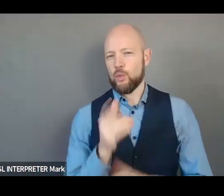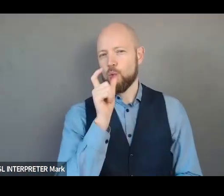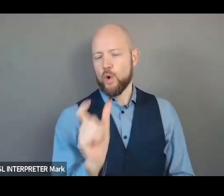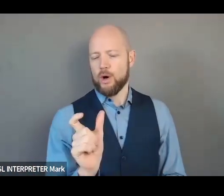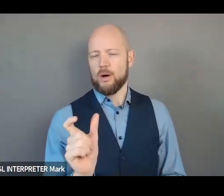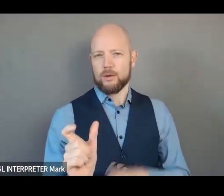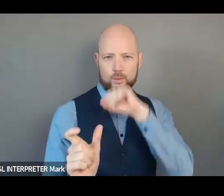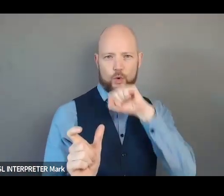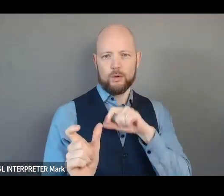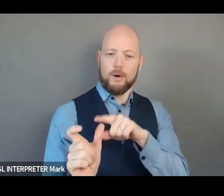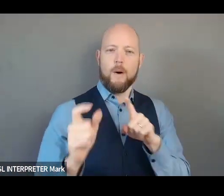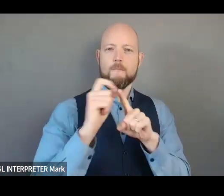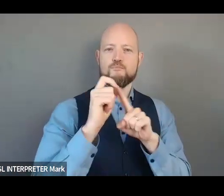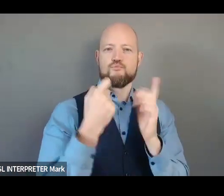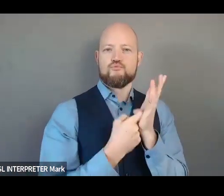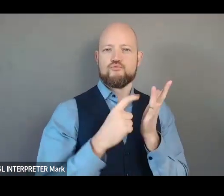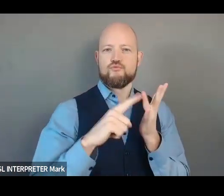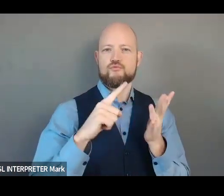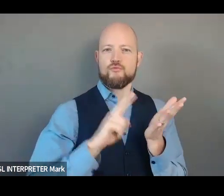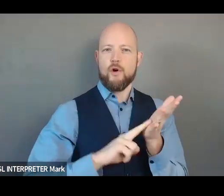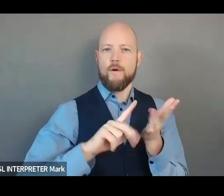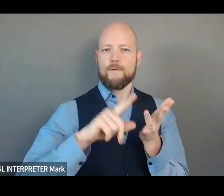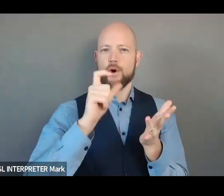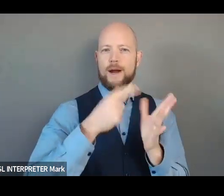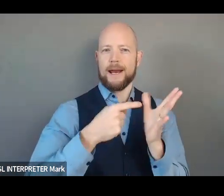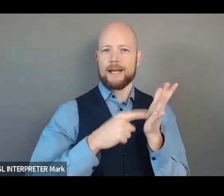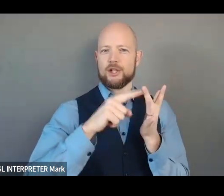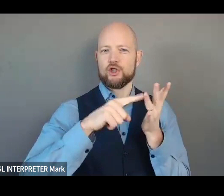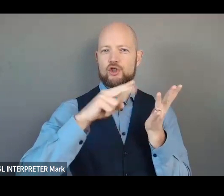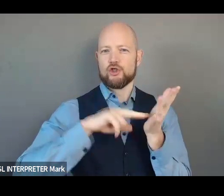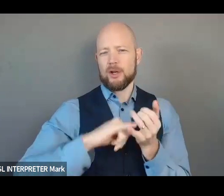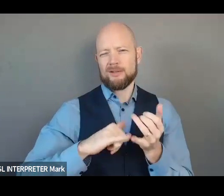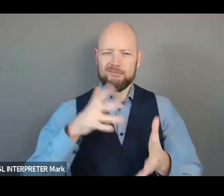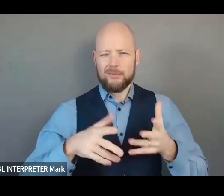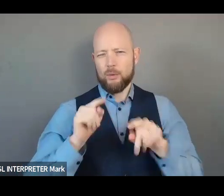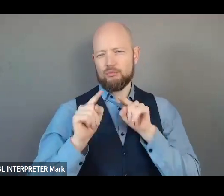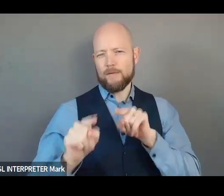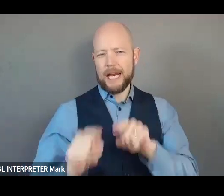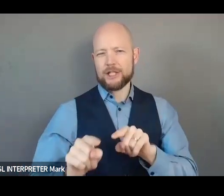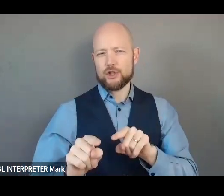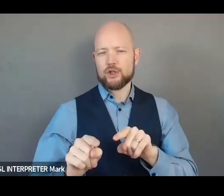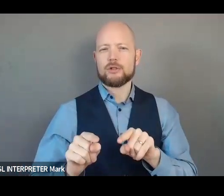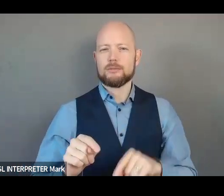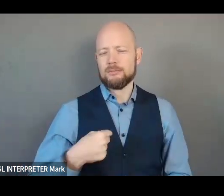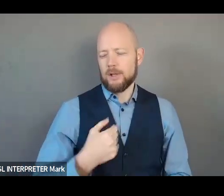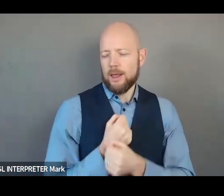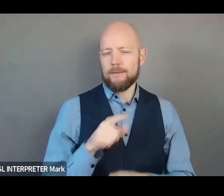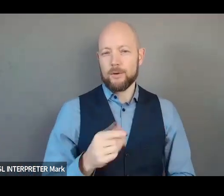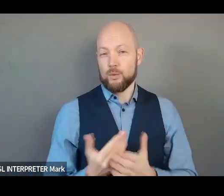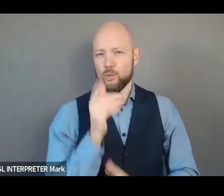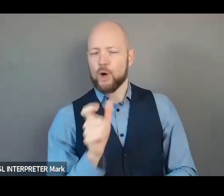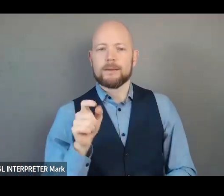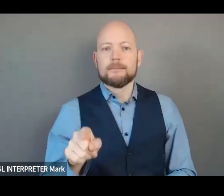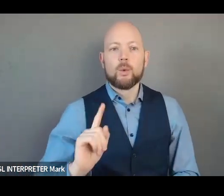day. And what I want to start off with is saying that what we can't do, if we really are committed to creating equitable